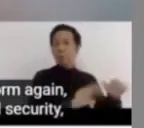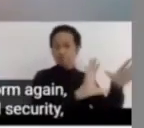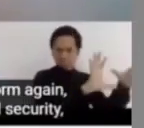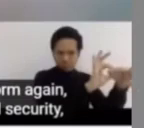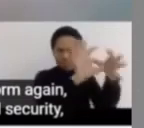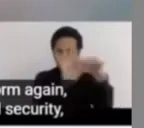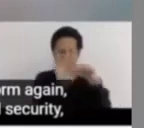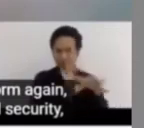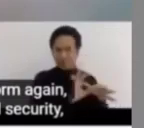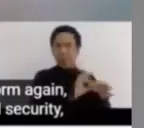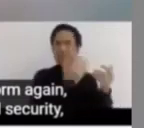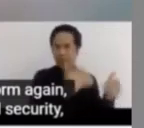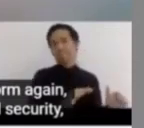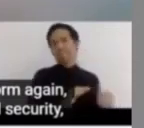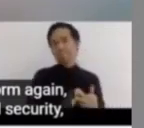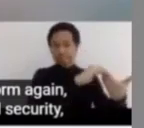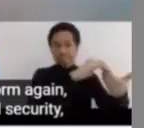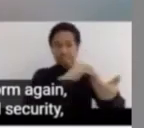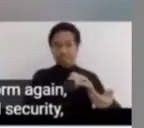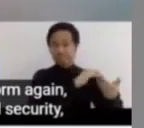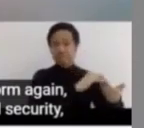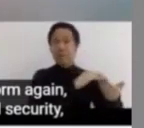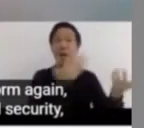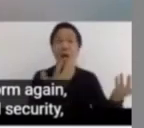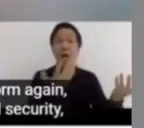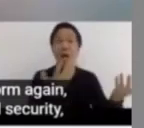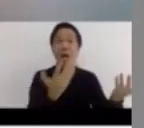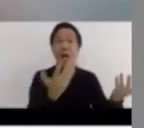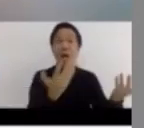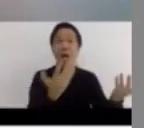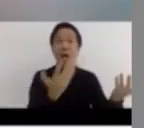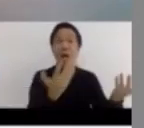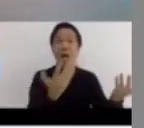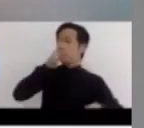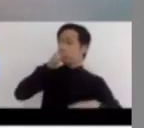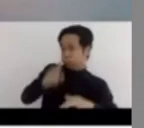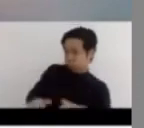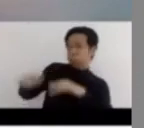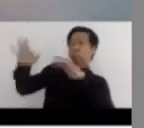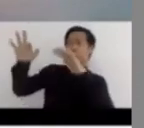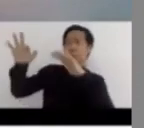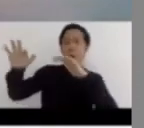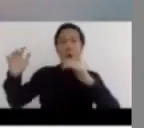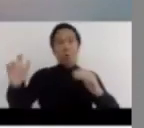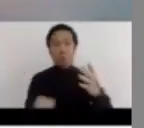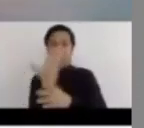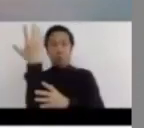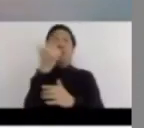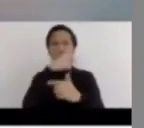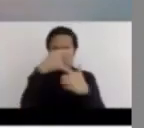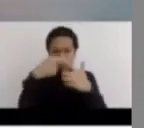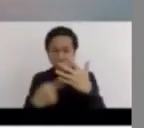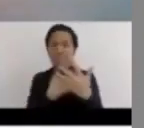platform again, working with the different cluster groups such as on food security, livelihoods, education, health,